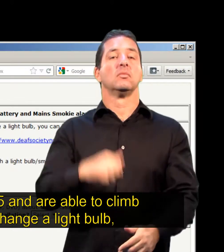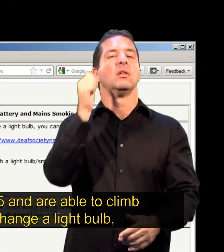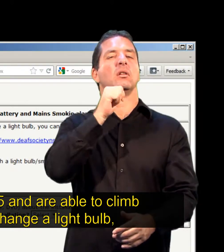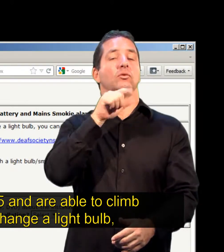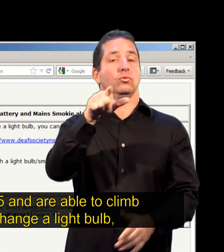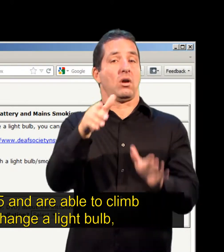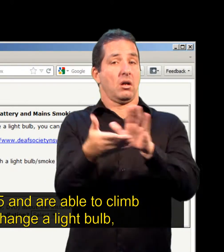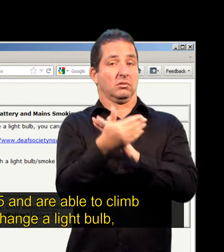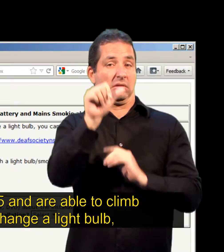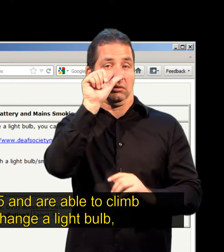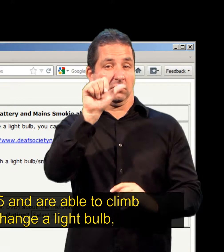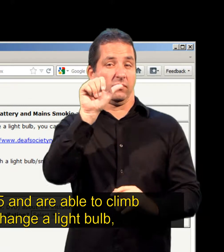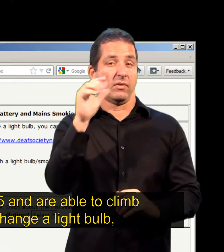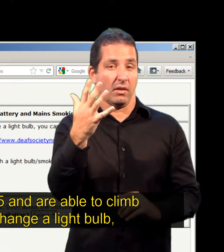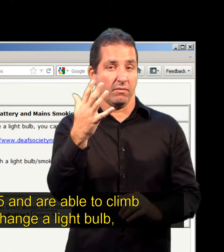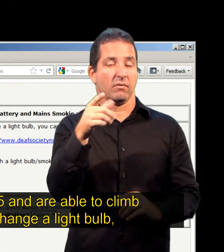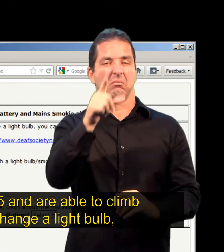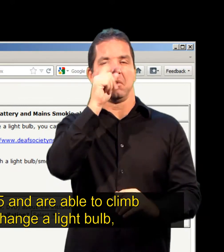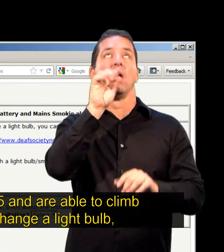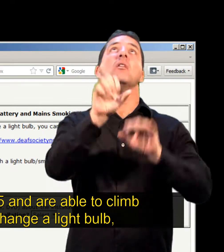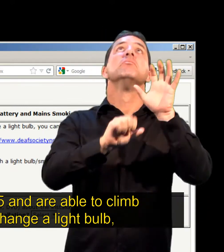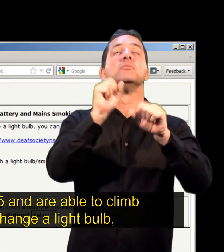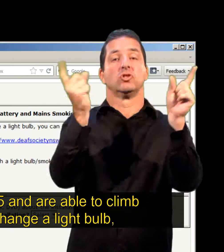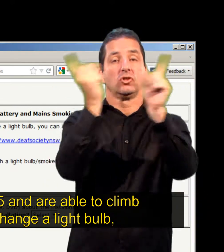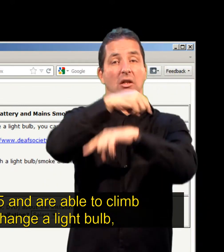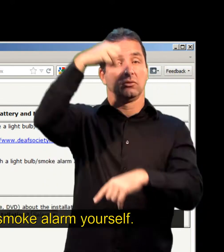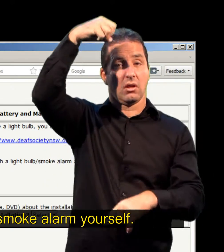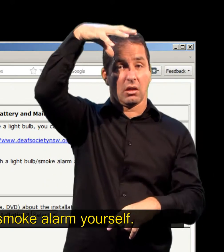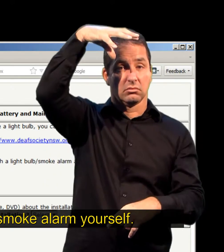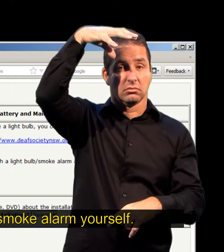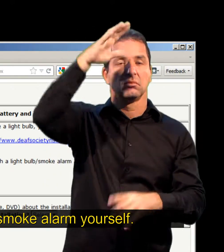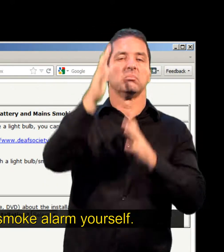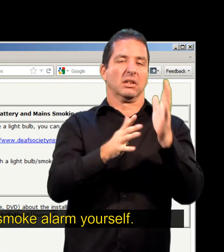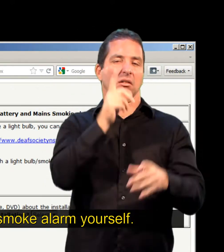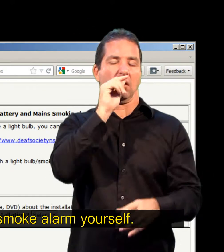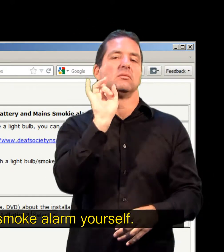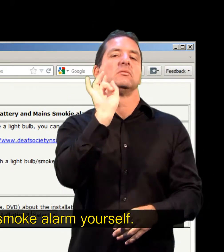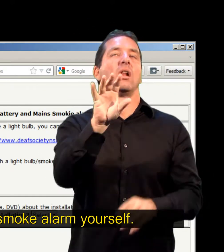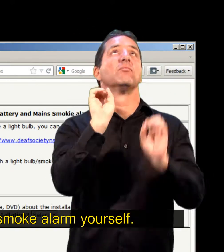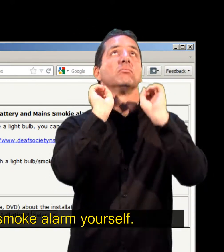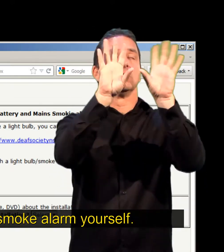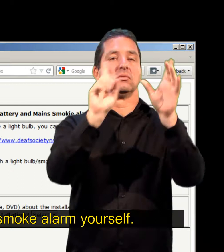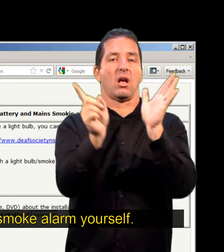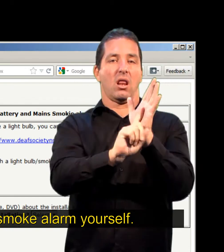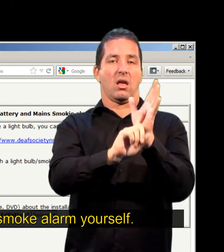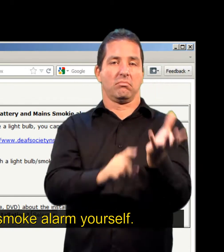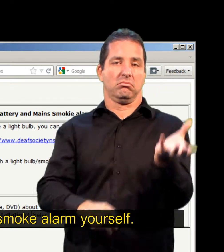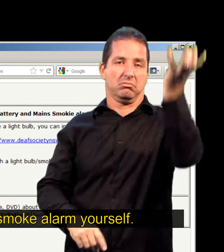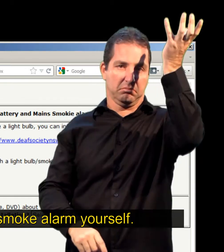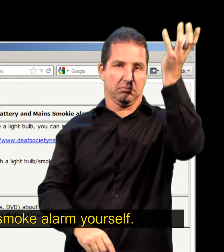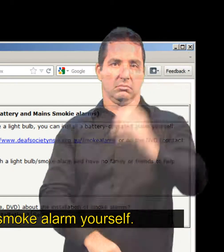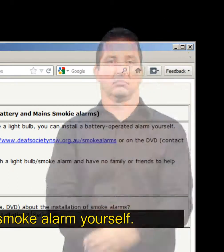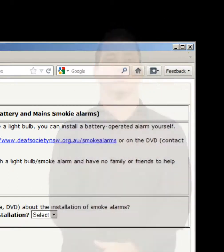If you are under 65 and are able to climb a ladder and change a light bulb, you can install a smoke alarm yourself.